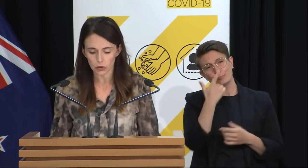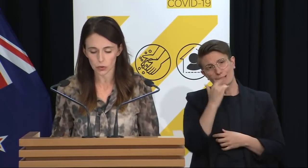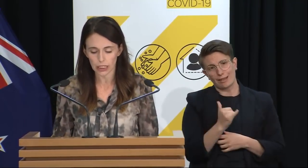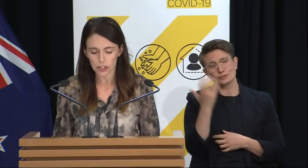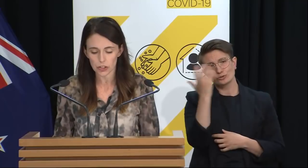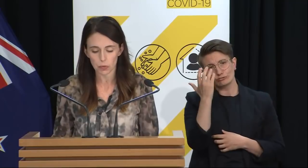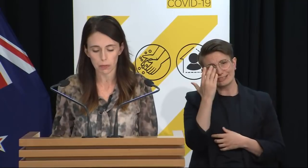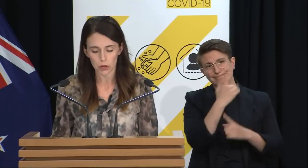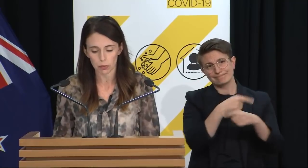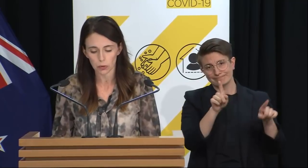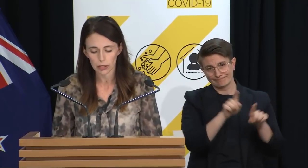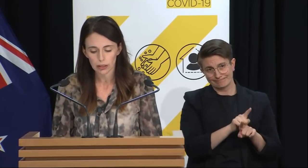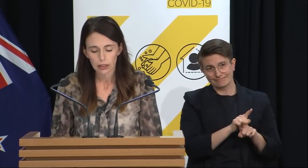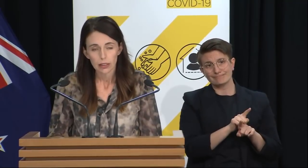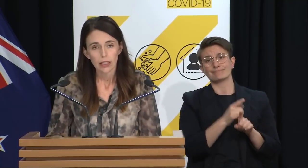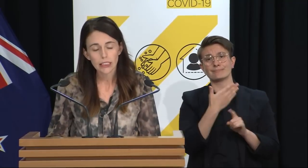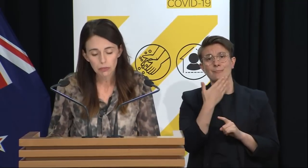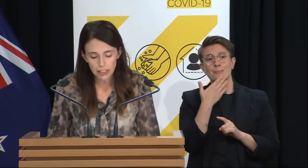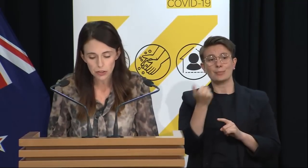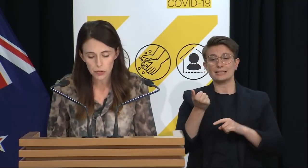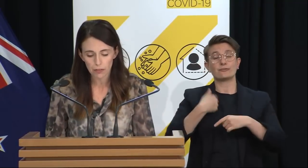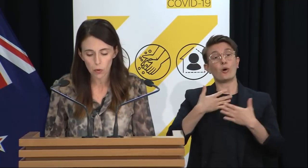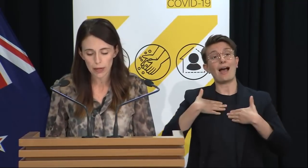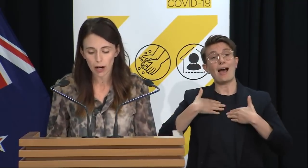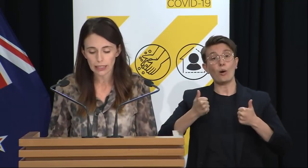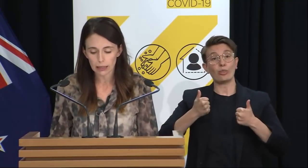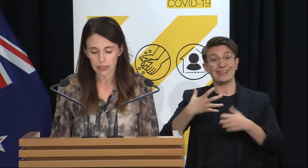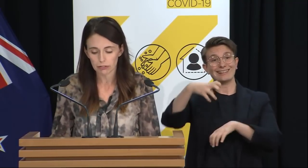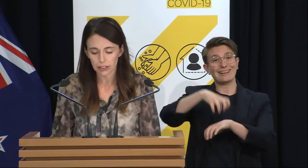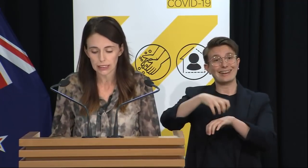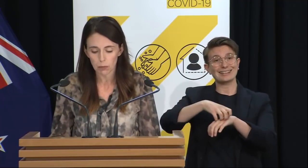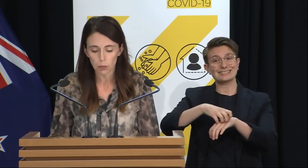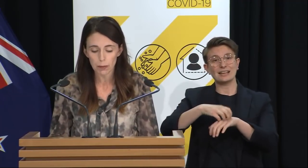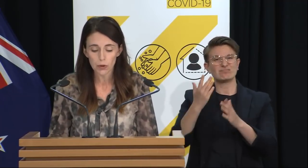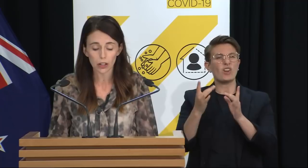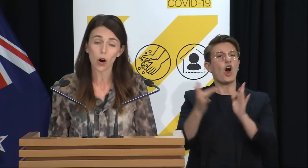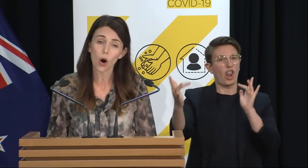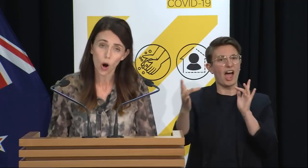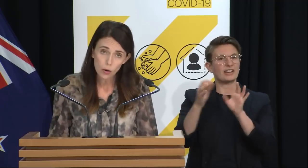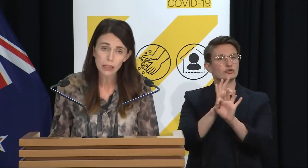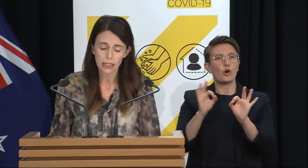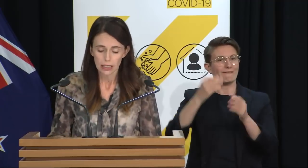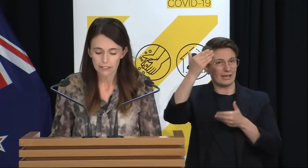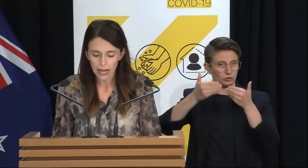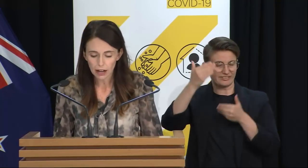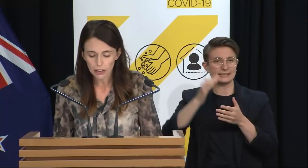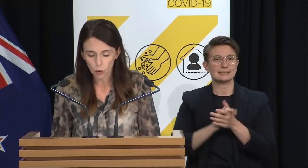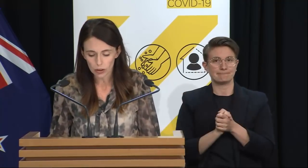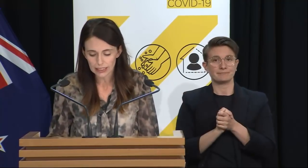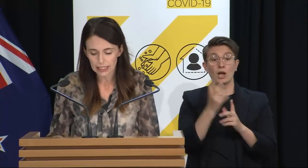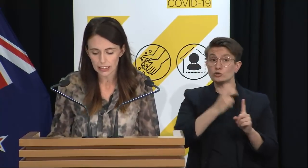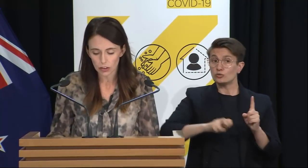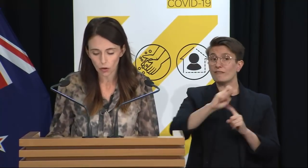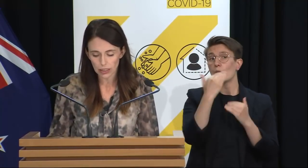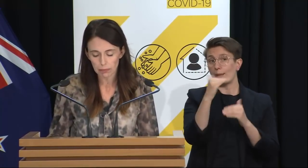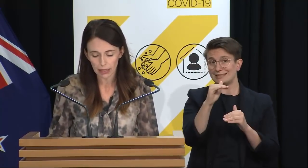non-contact consultations where possible. Interregional travel will be highly limited. For example, people can go home if they are in